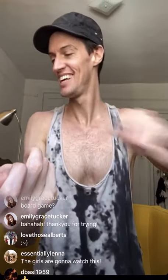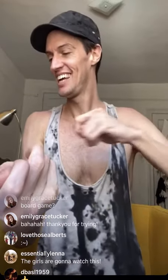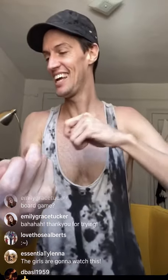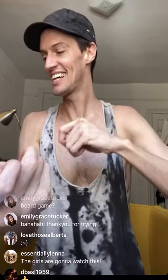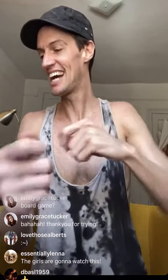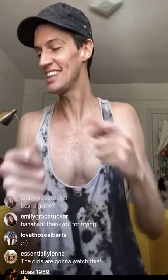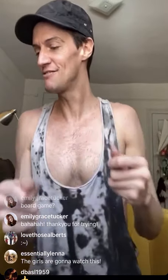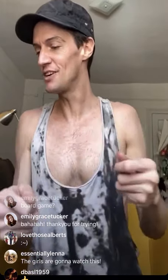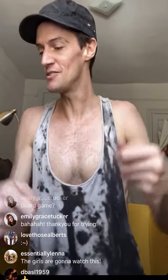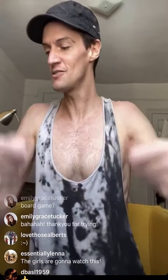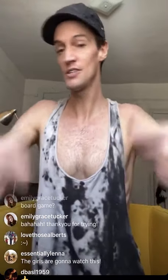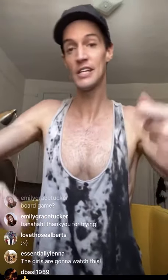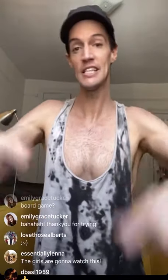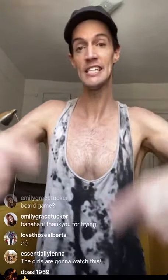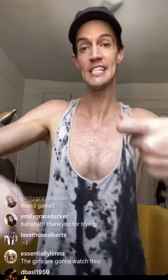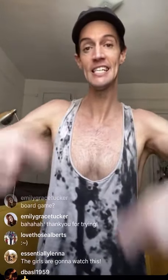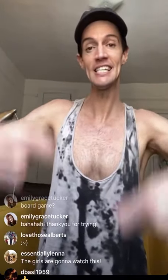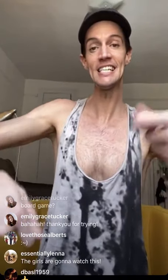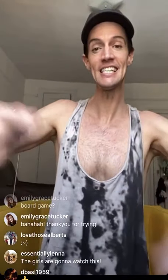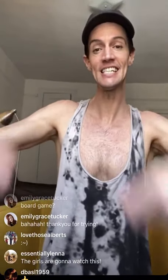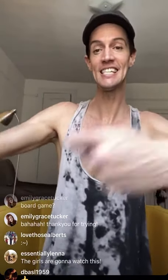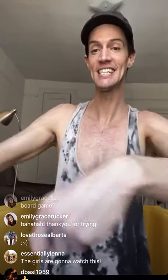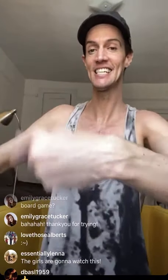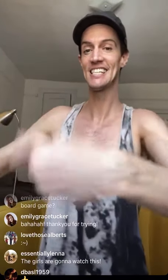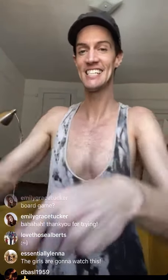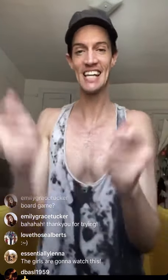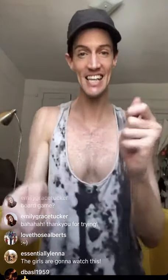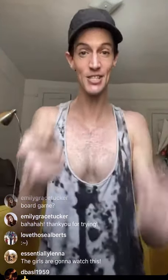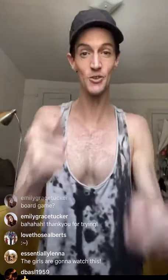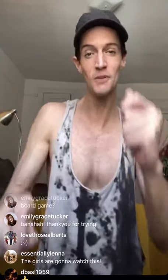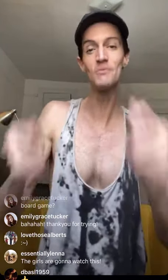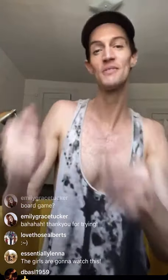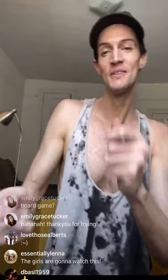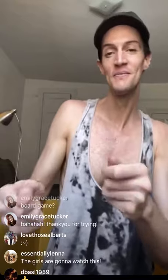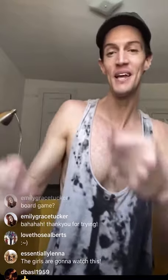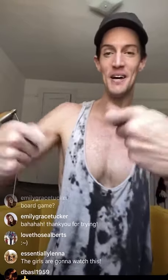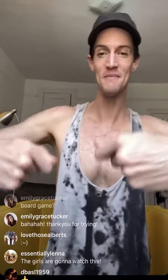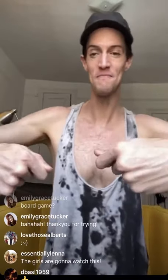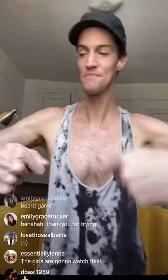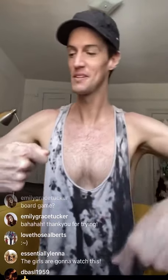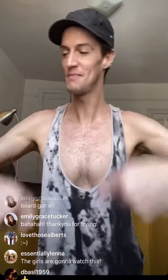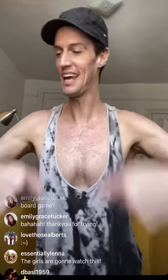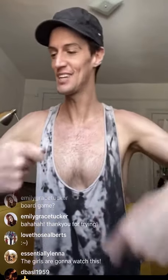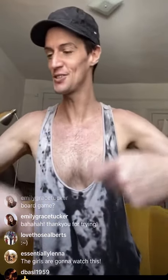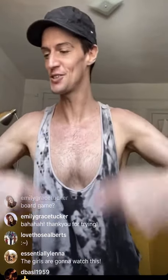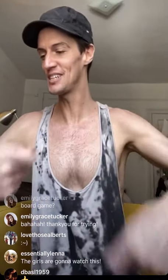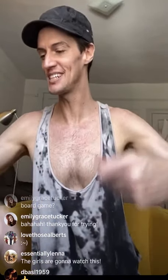the violin. Xylophone, ding, ding, ding, ding, ding, ding, ding, ding, ding. It's kind of like the drums, but the